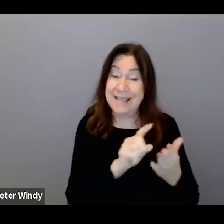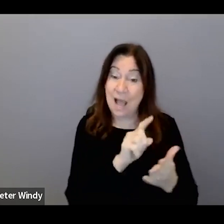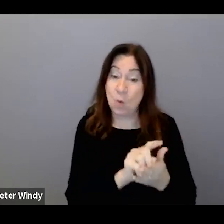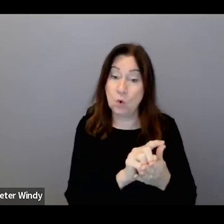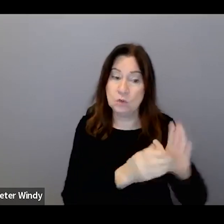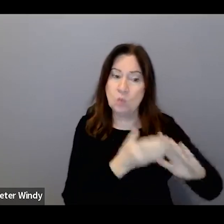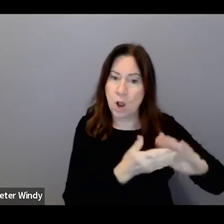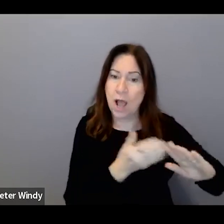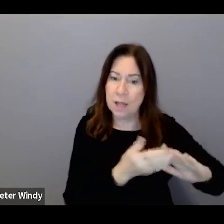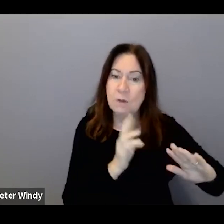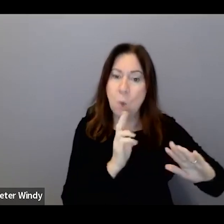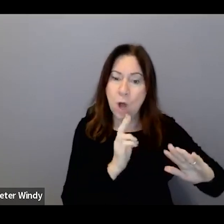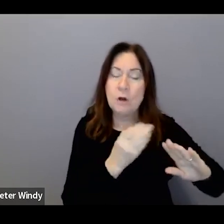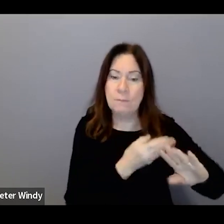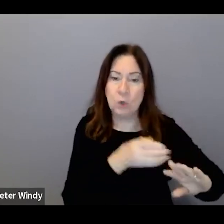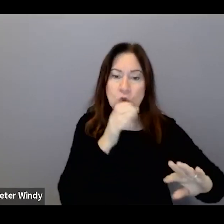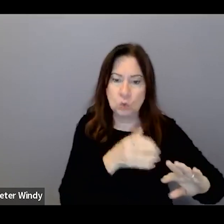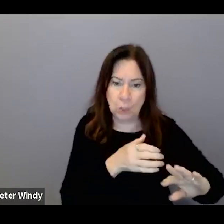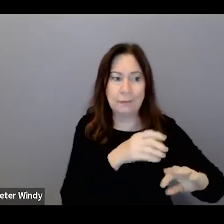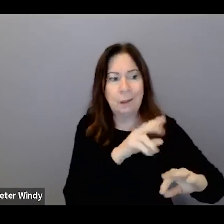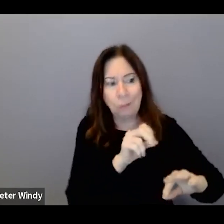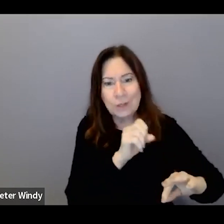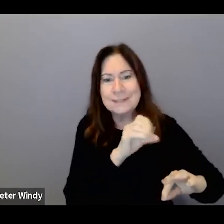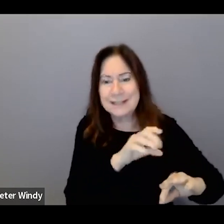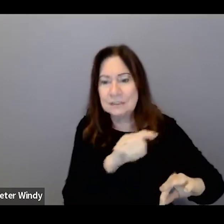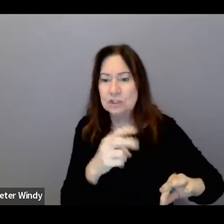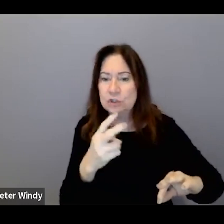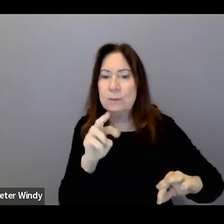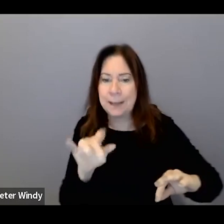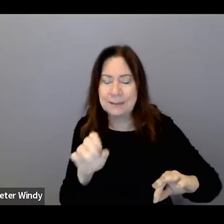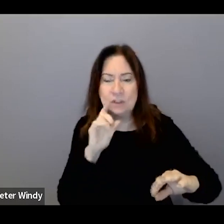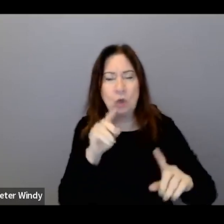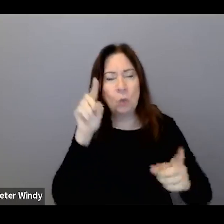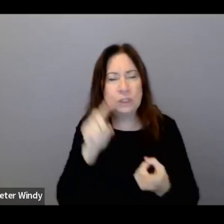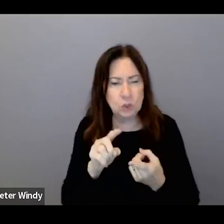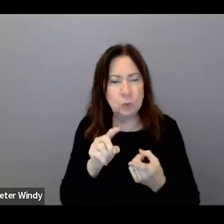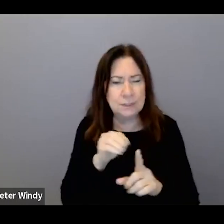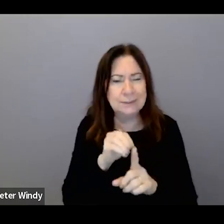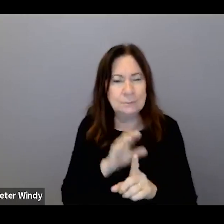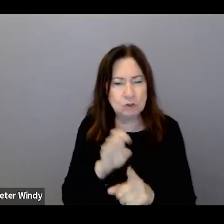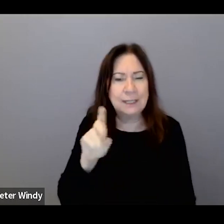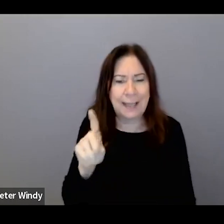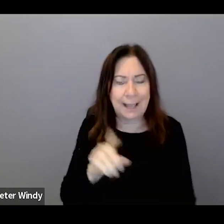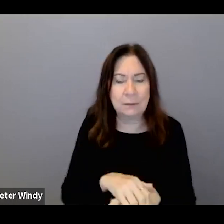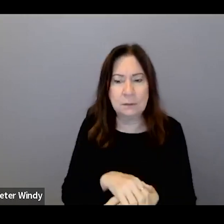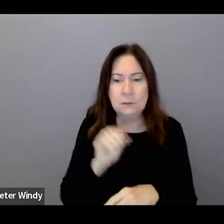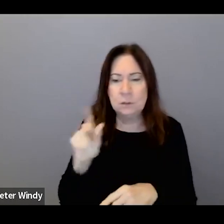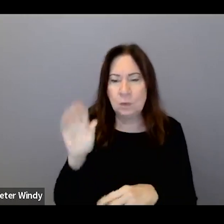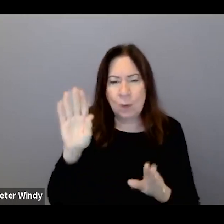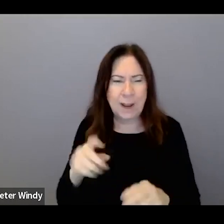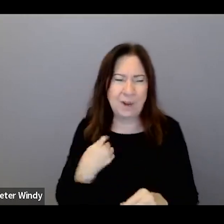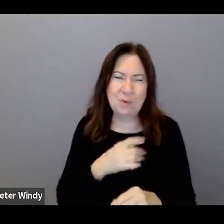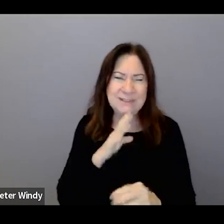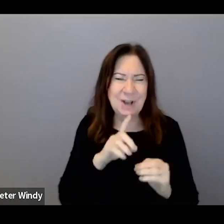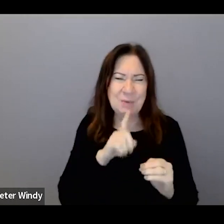minutes to ensure that you're reducing your potential for lead exposure. Okay, great. And we're talking really about, I